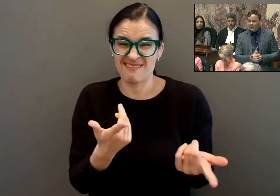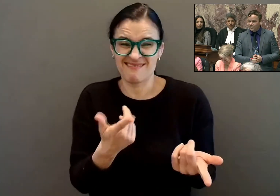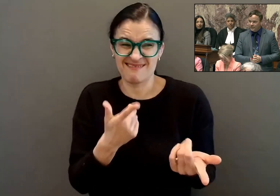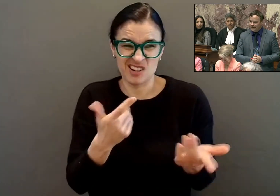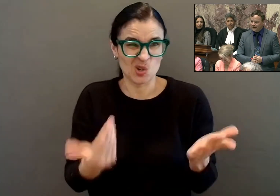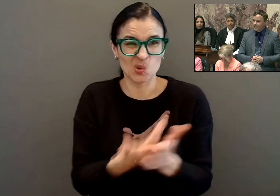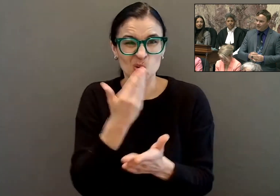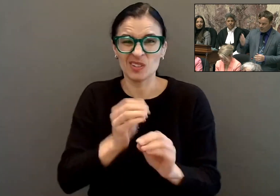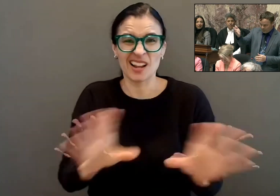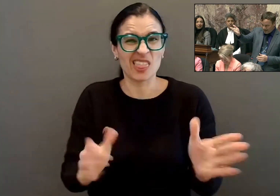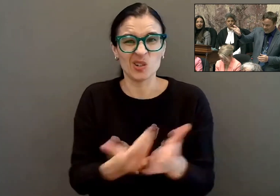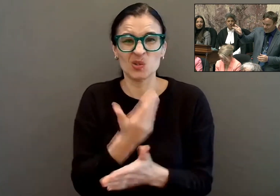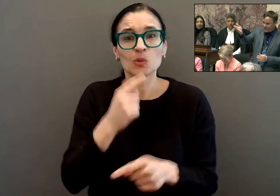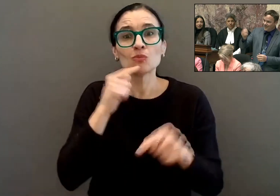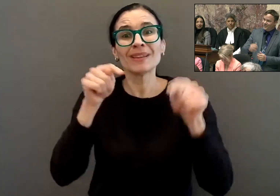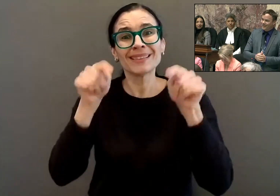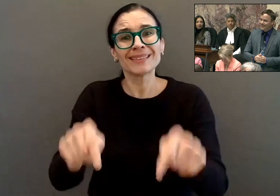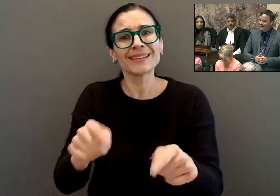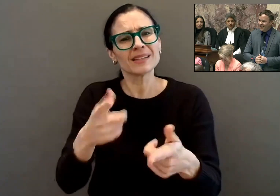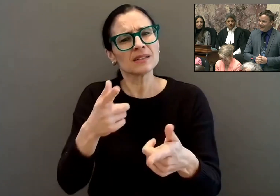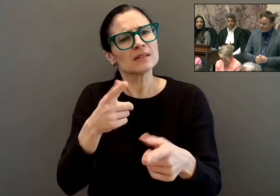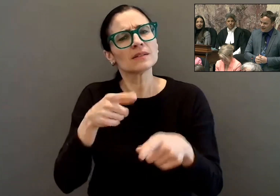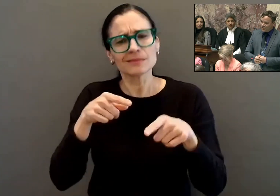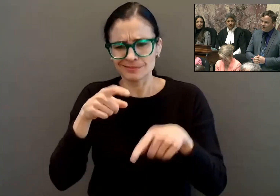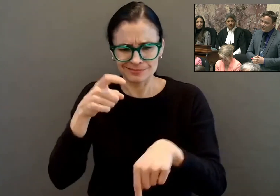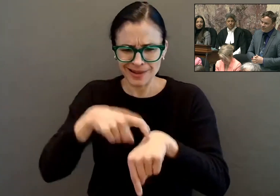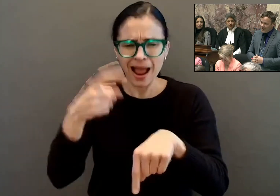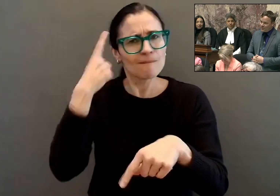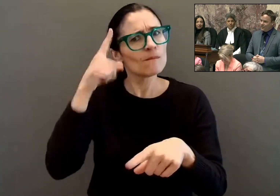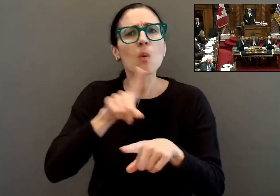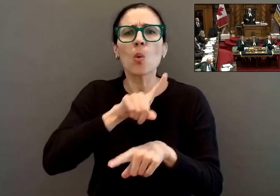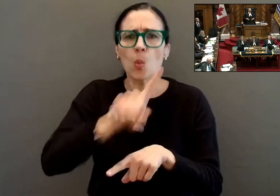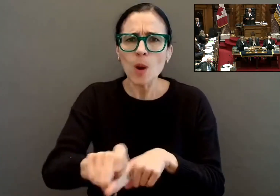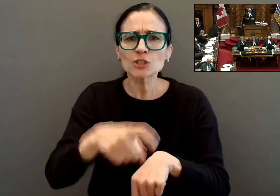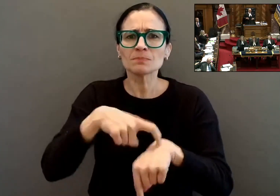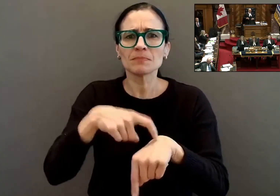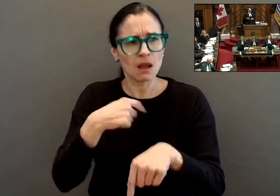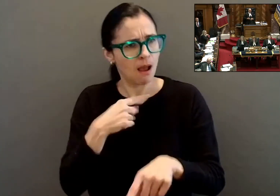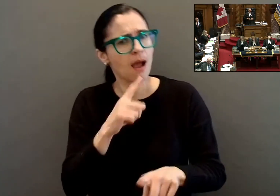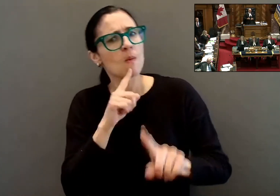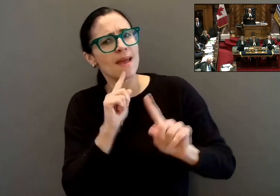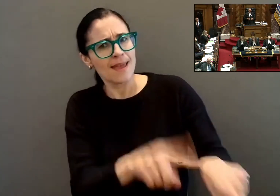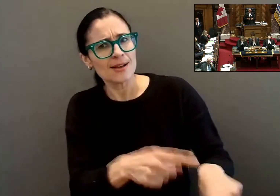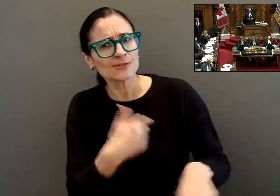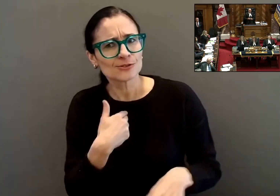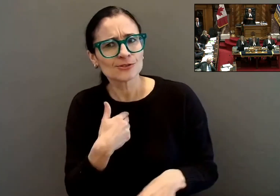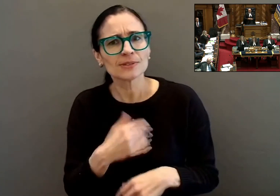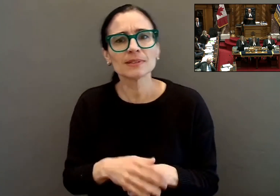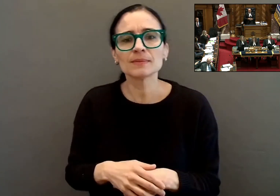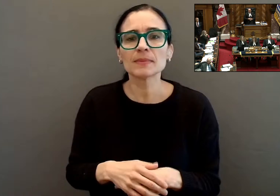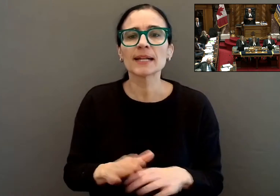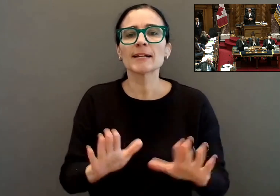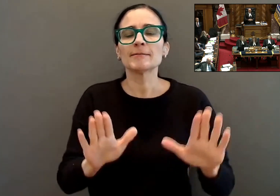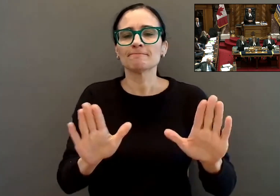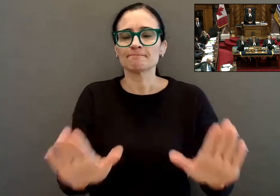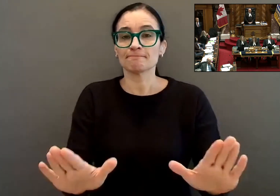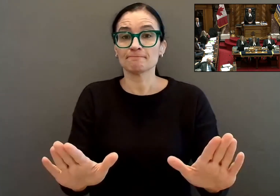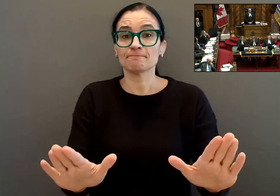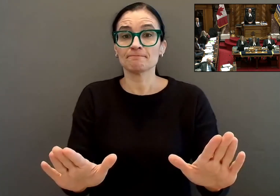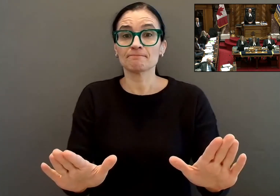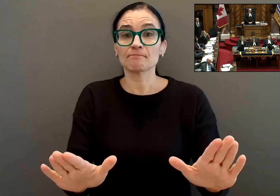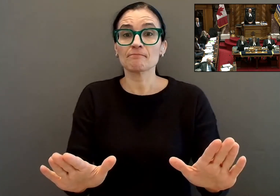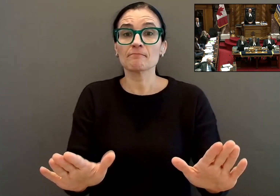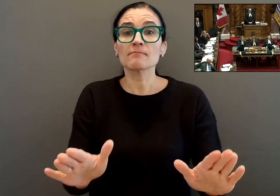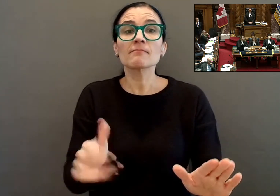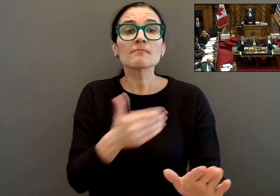asked a question, the member asked a question, and I'm keen to share why we're supporting the World Cup. When would member will learn not